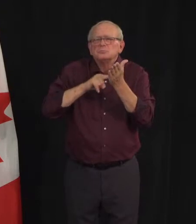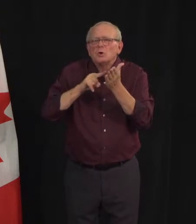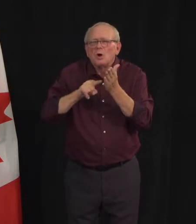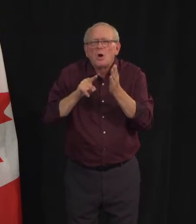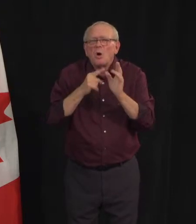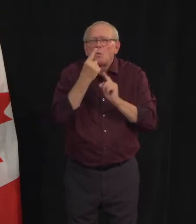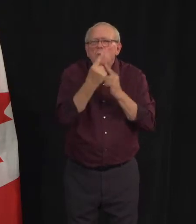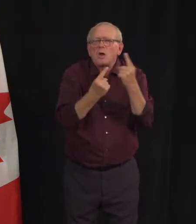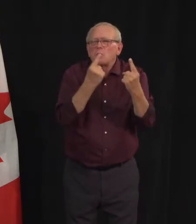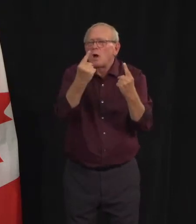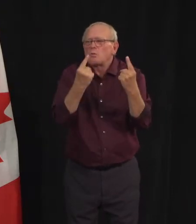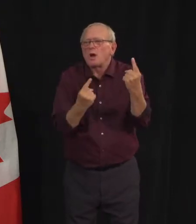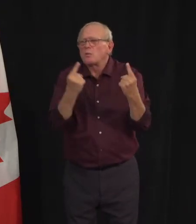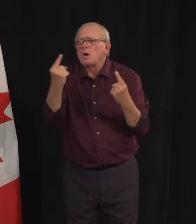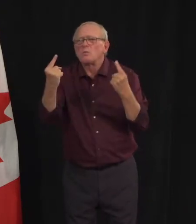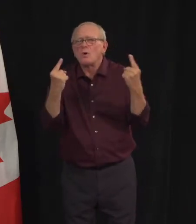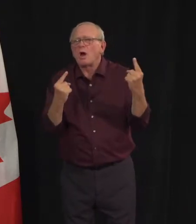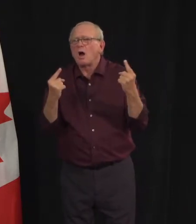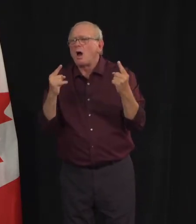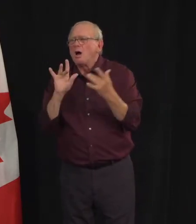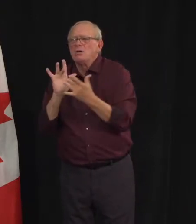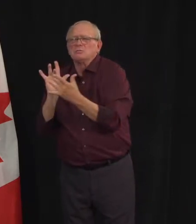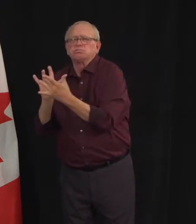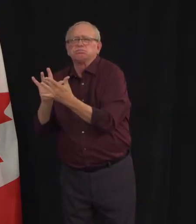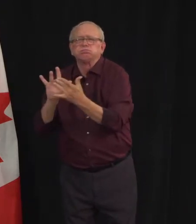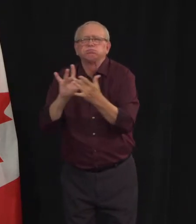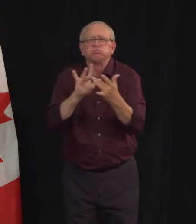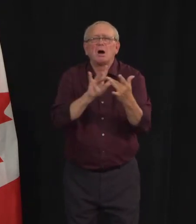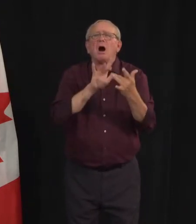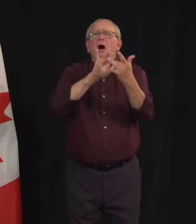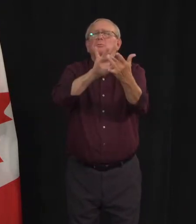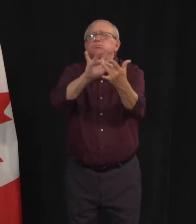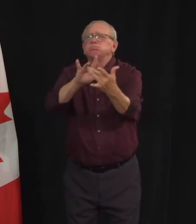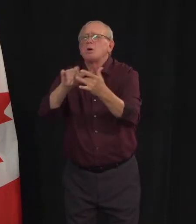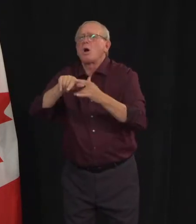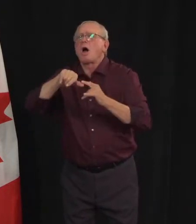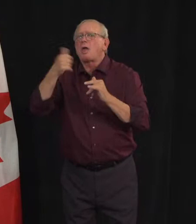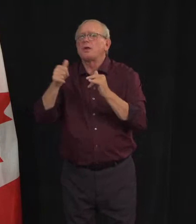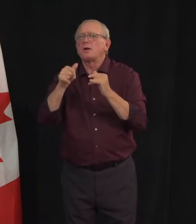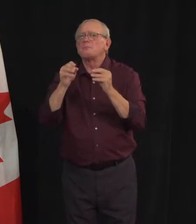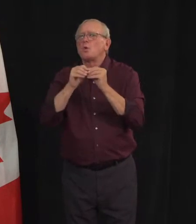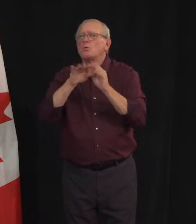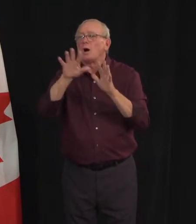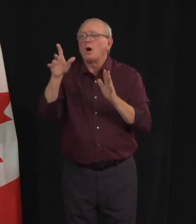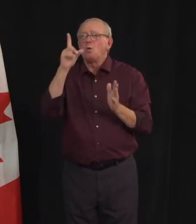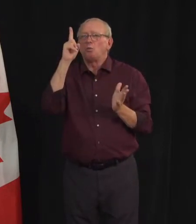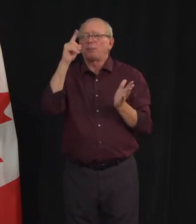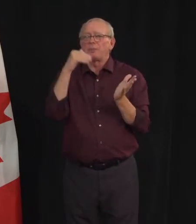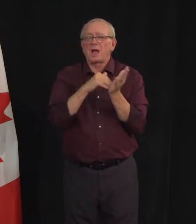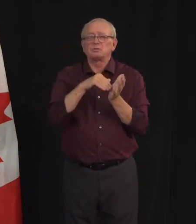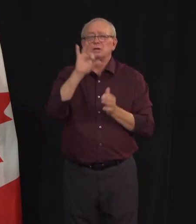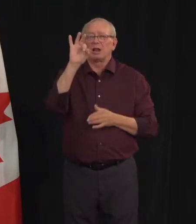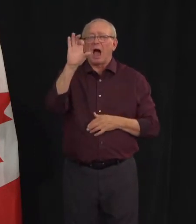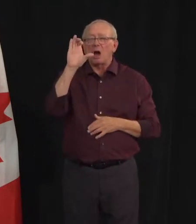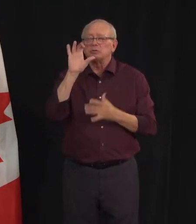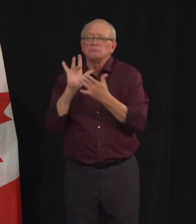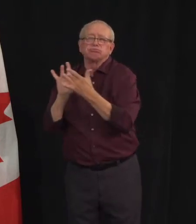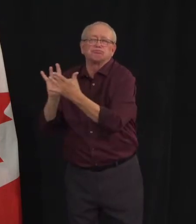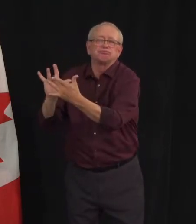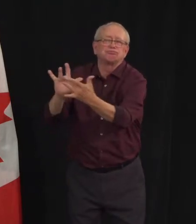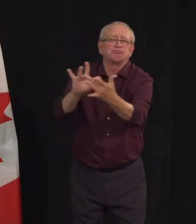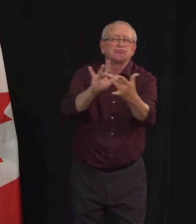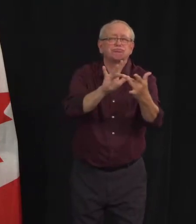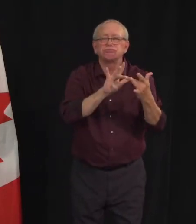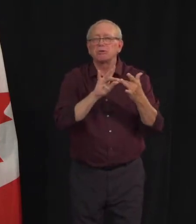cases concluded that of the over 1,900 contacts who were identified between all of these cases in these